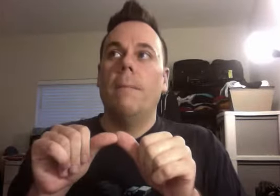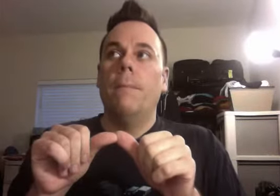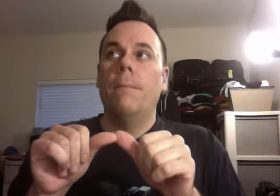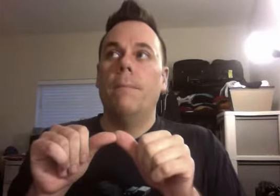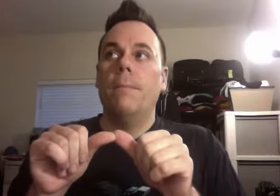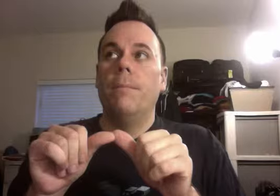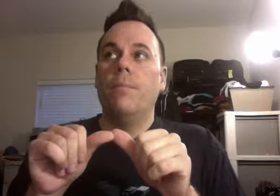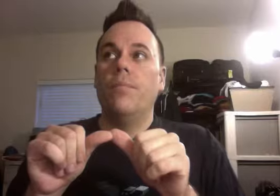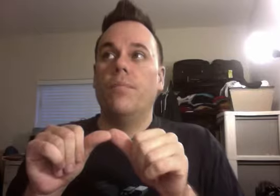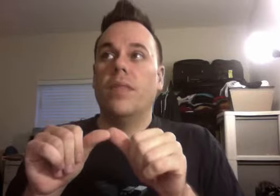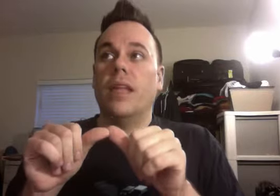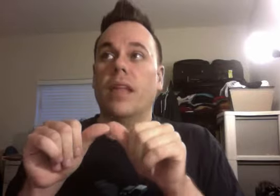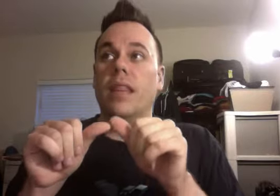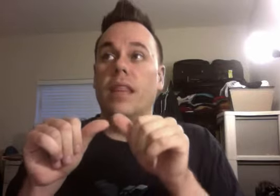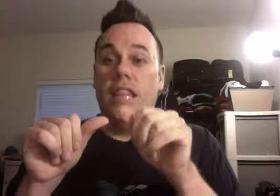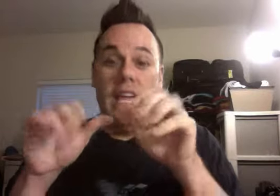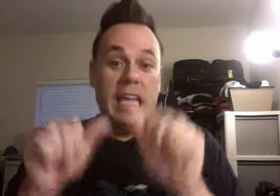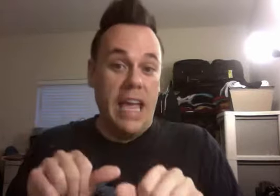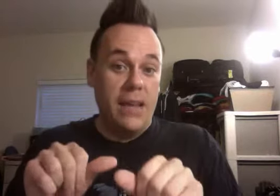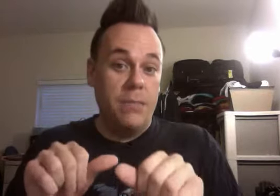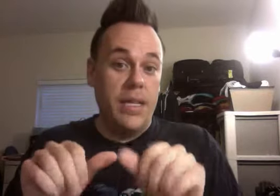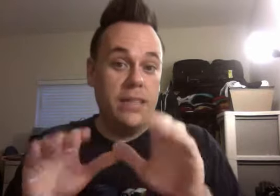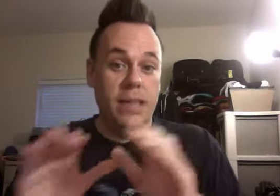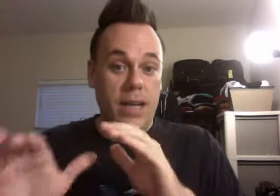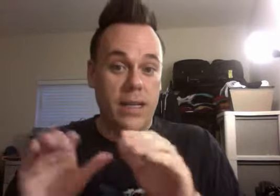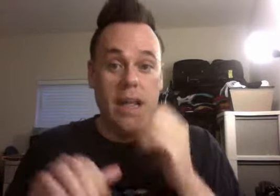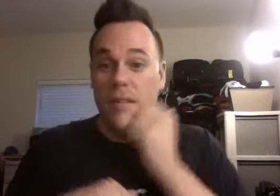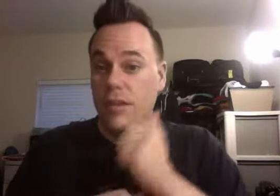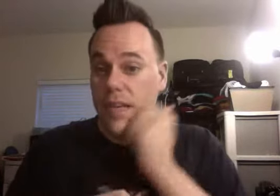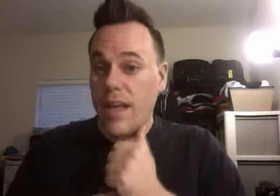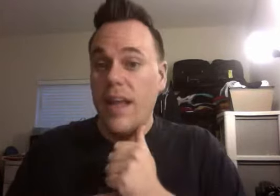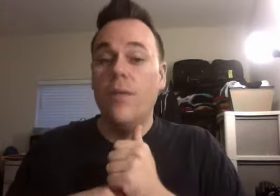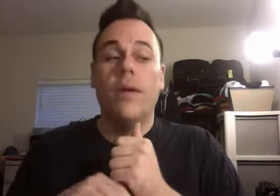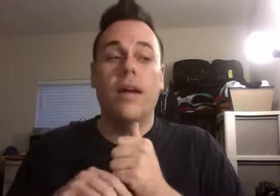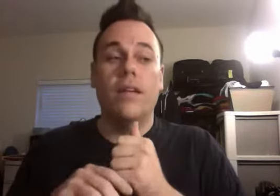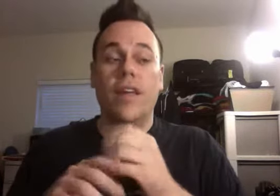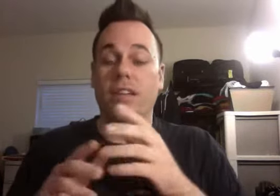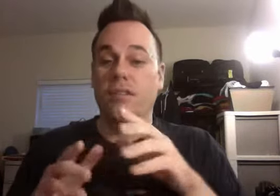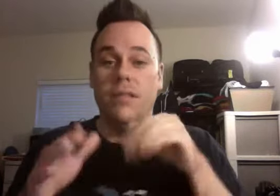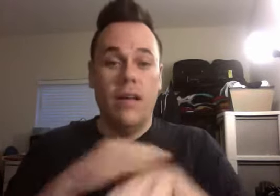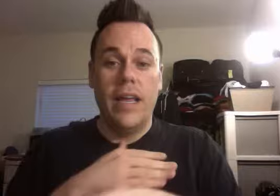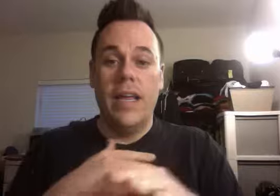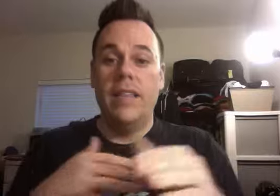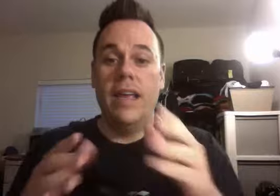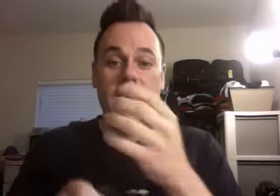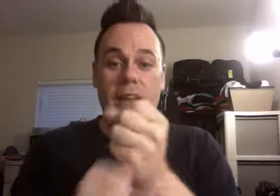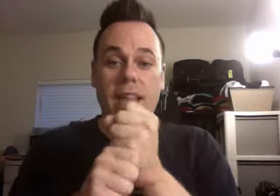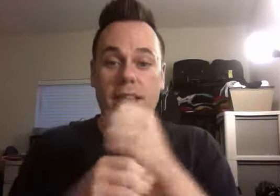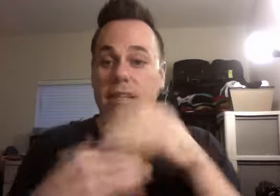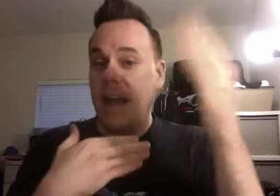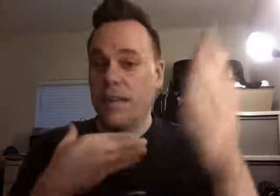Um, it can be done every day where they just log in, they get the